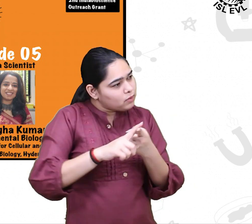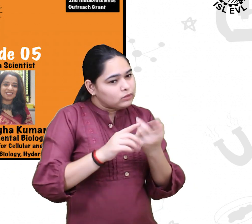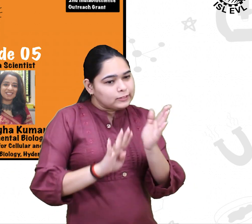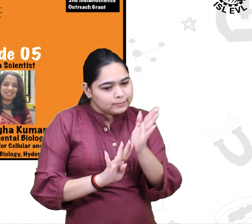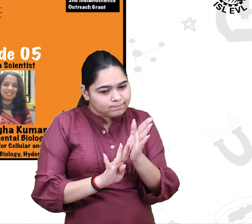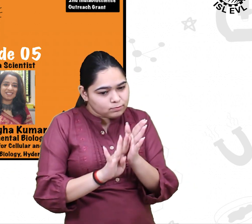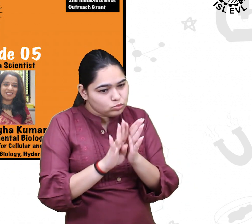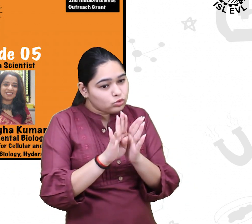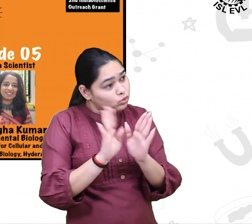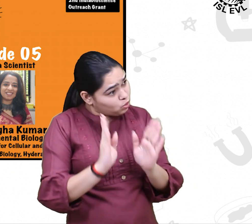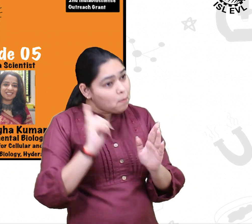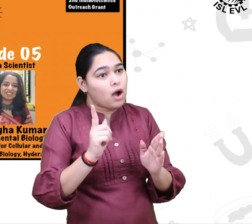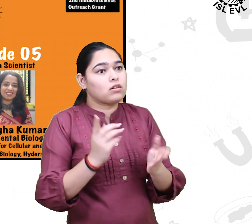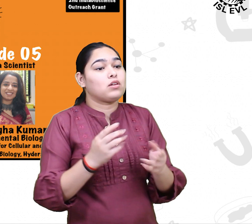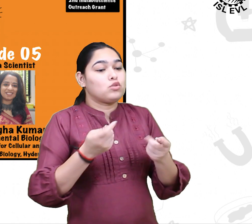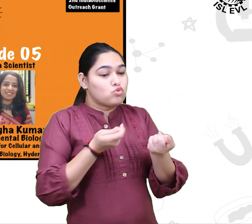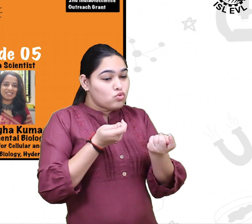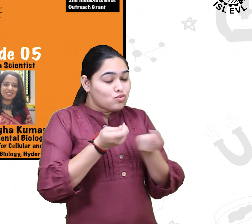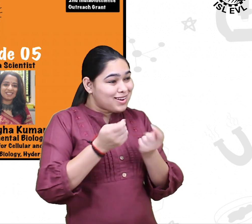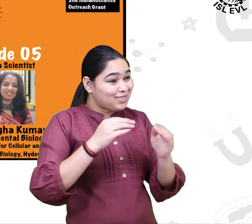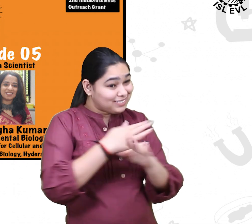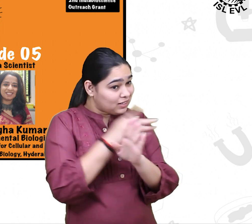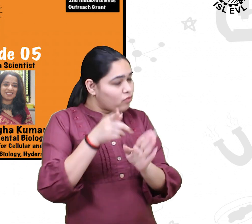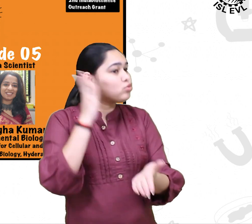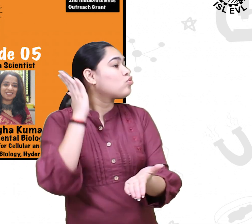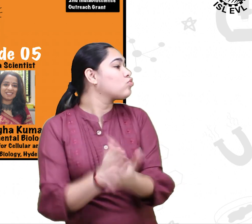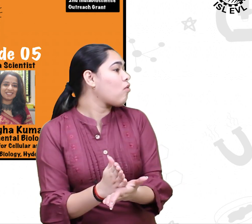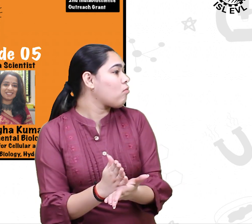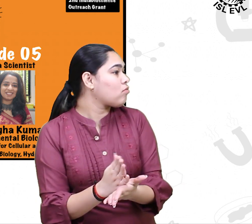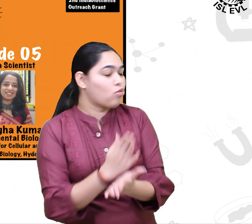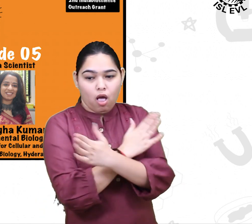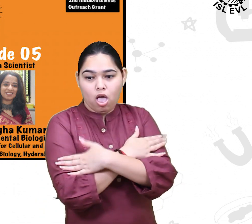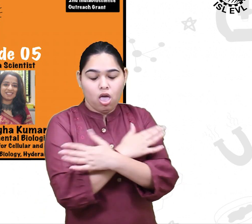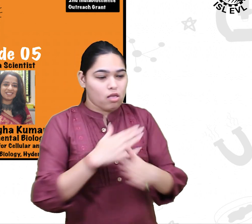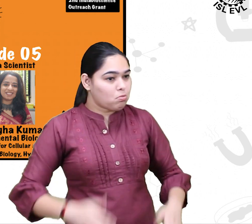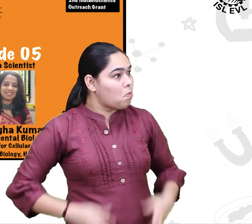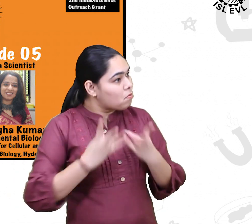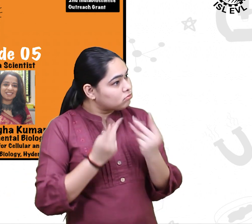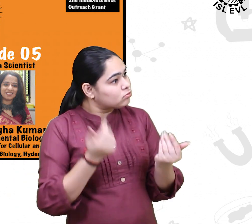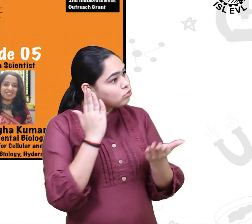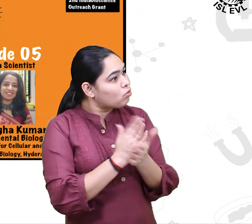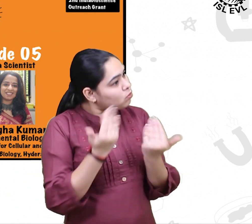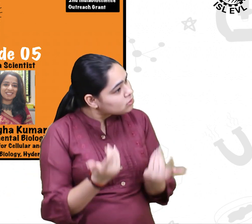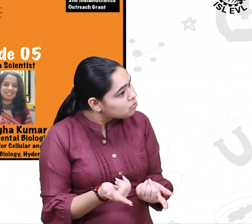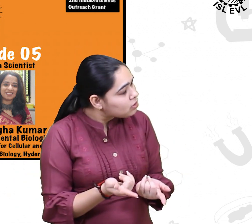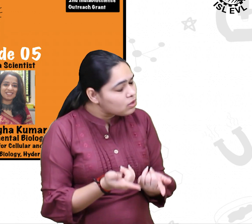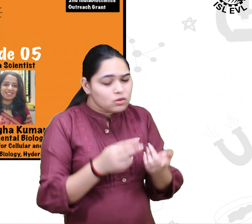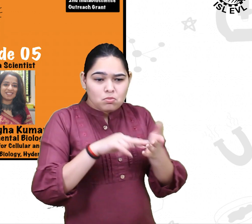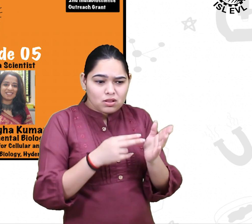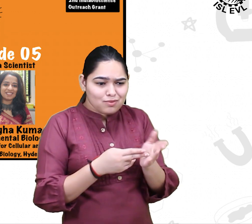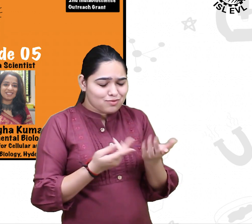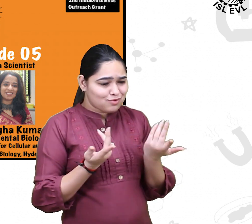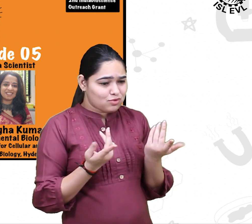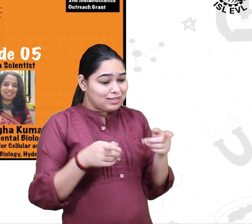formed because this regulator is going to stop that activity. So evolution has not gone in a linear or